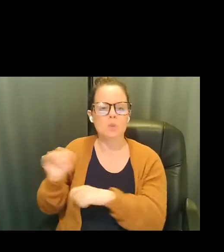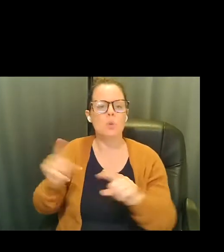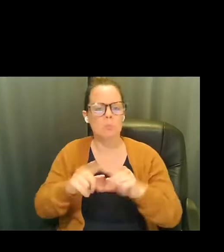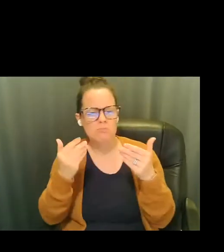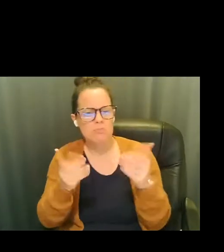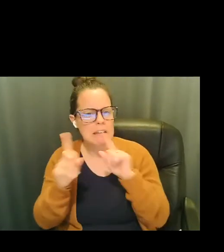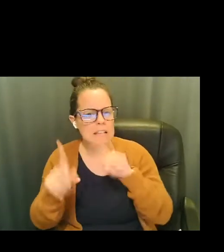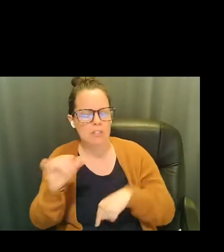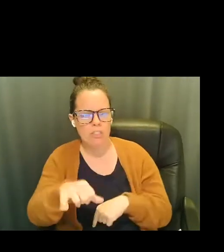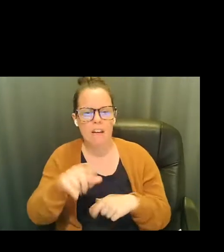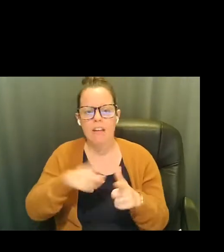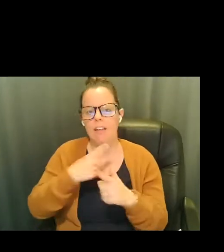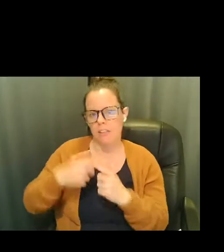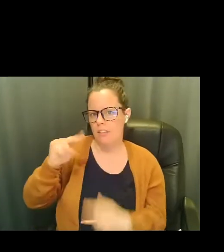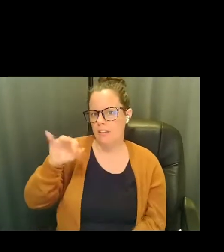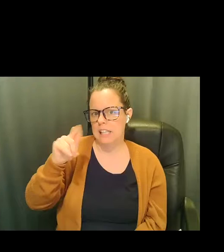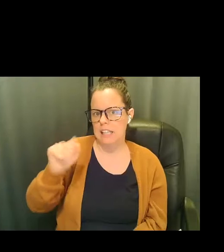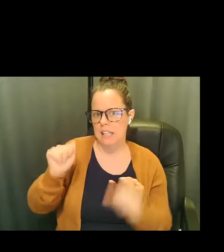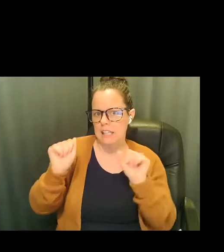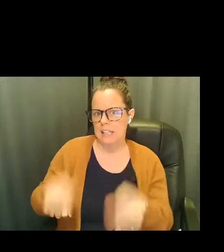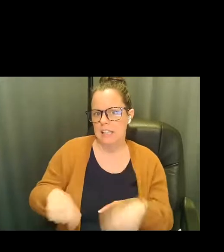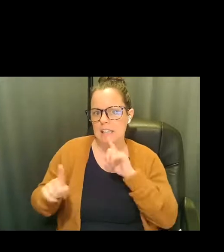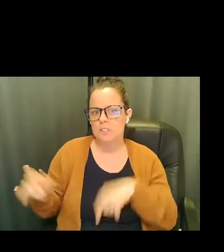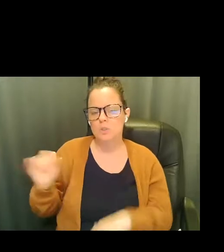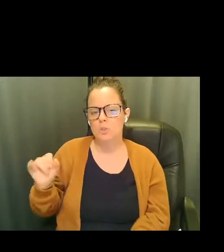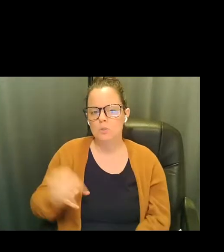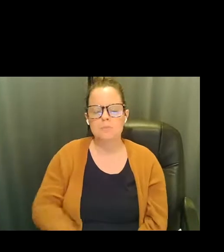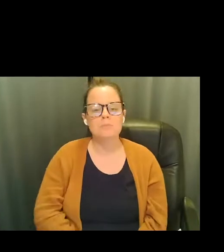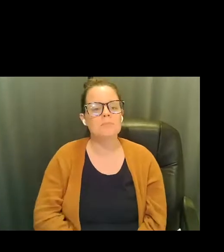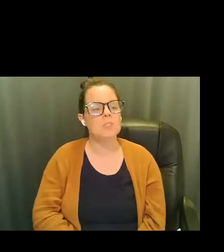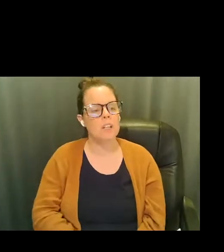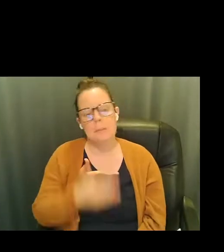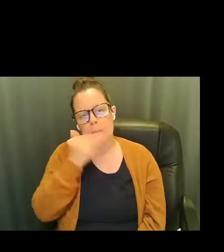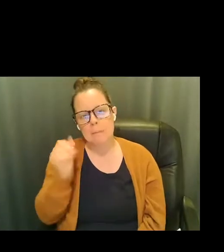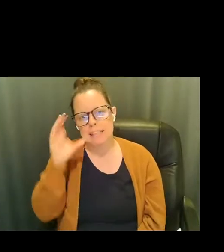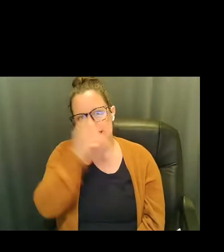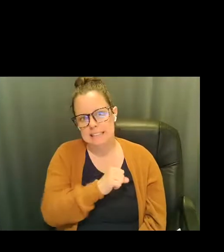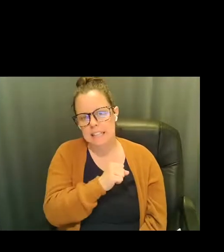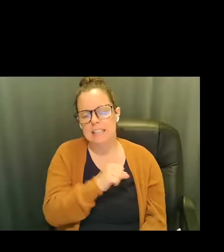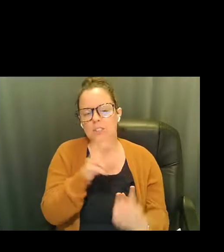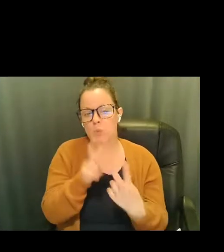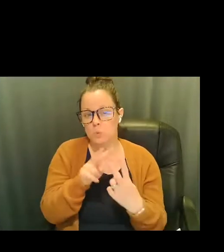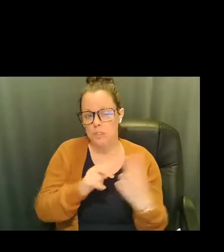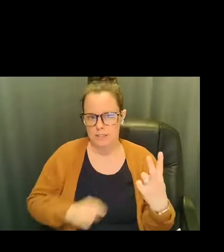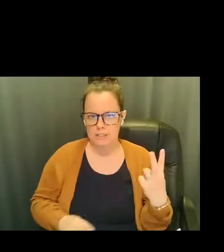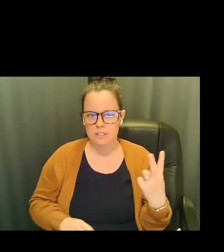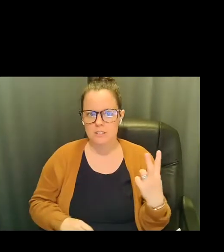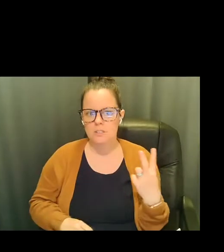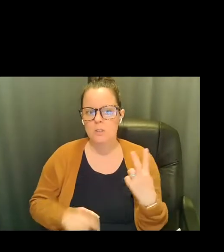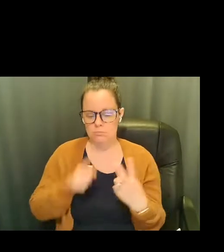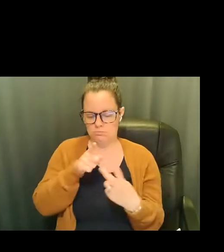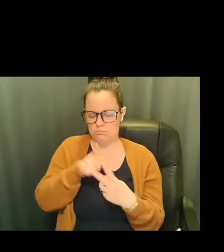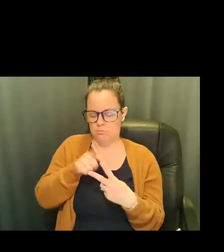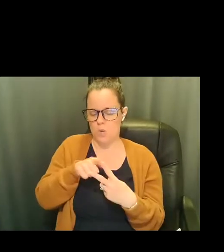have Nita jump in as well. Well, my best guess is a combination of two things. One